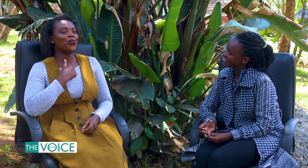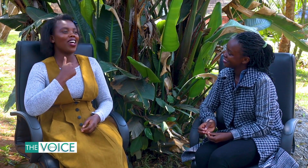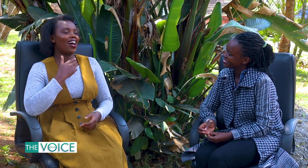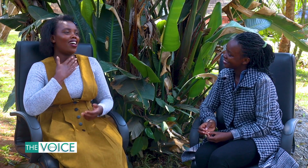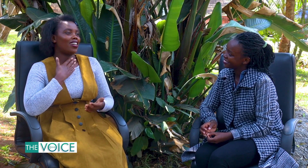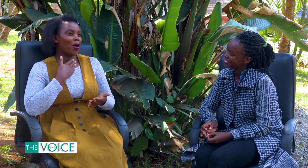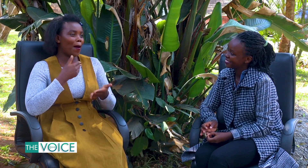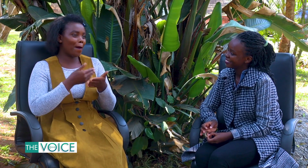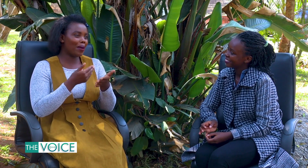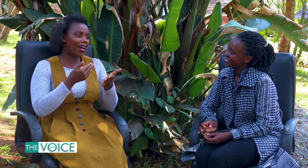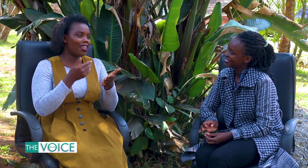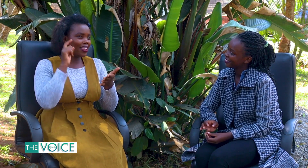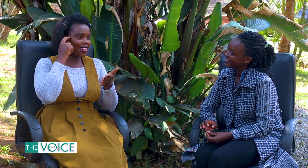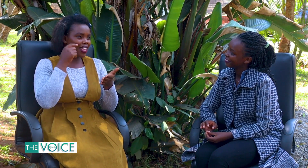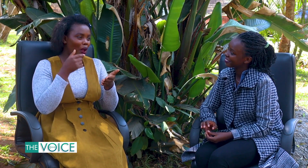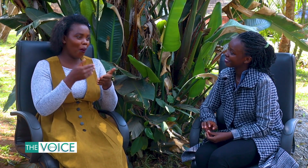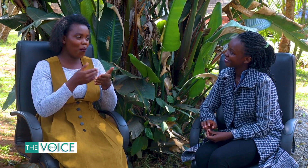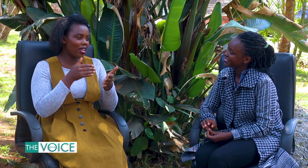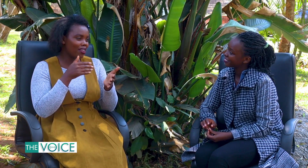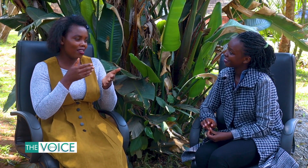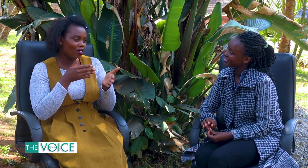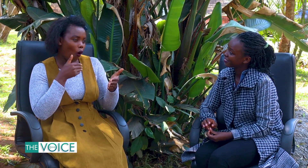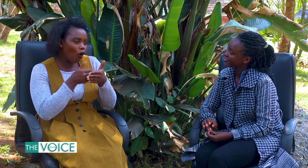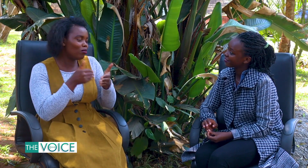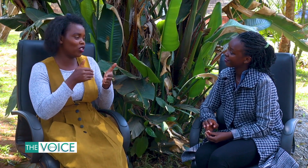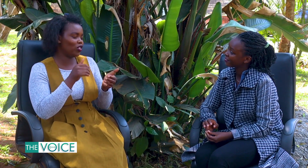and I think it's